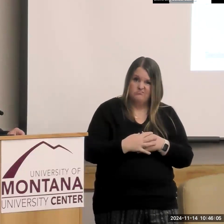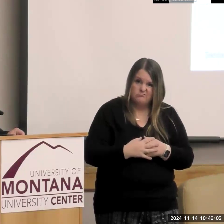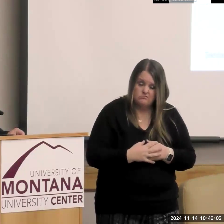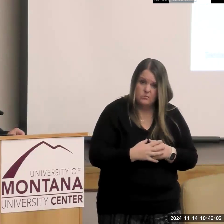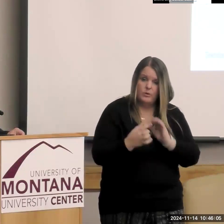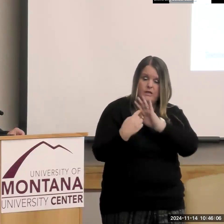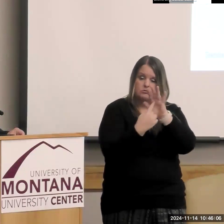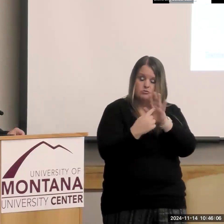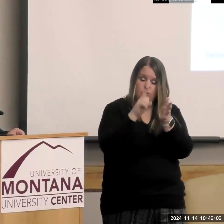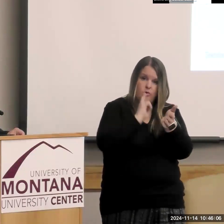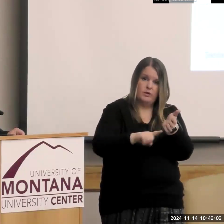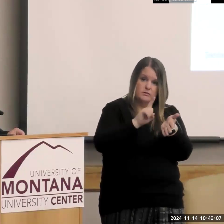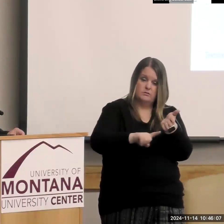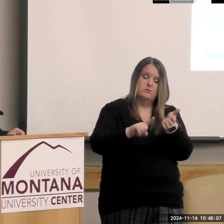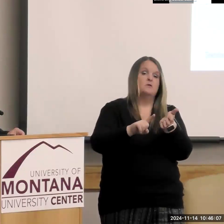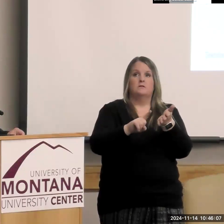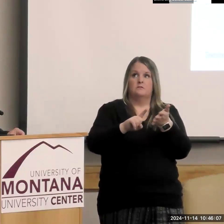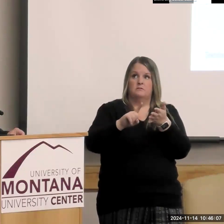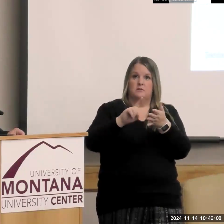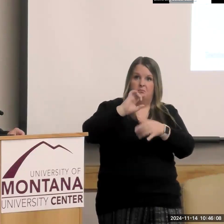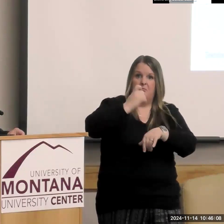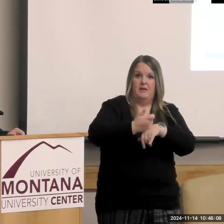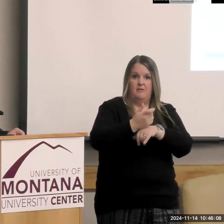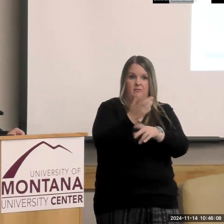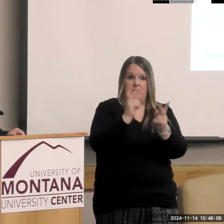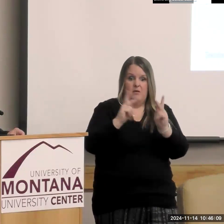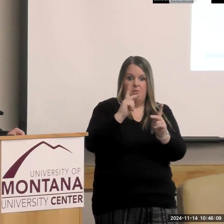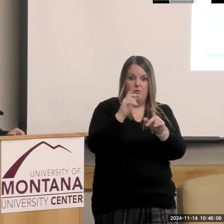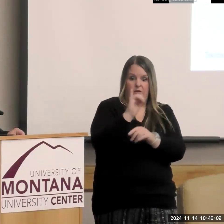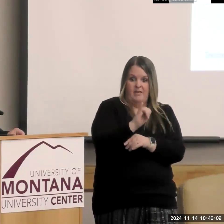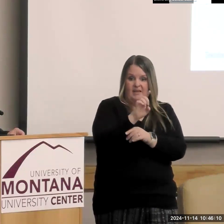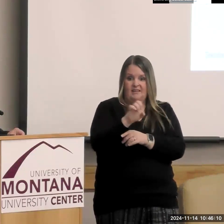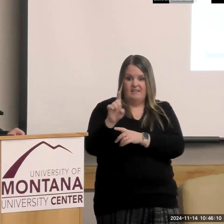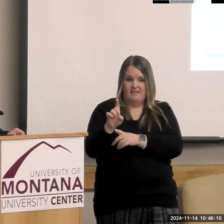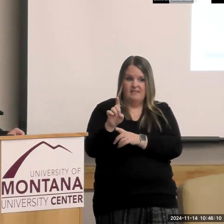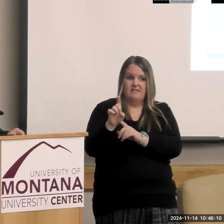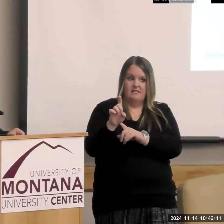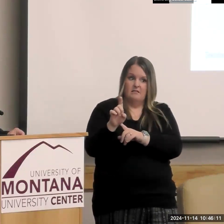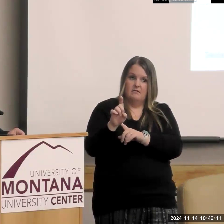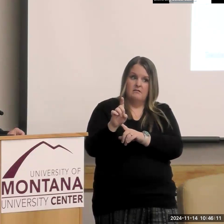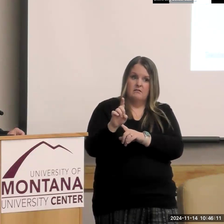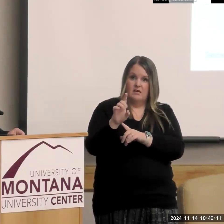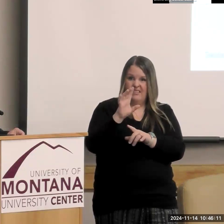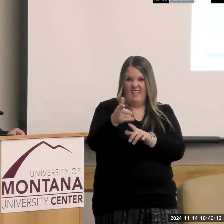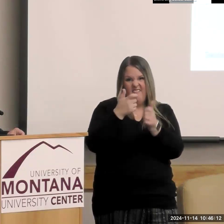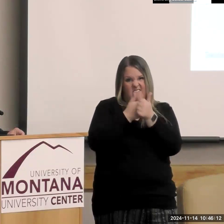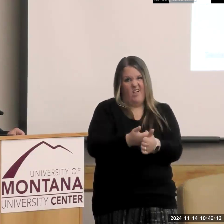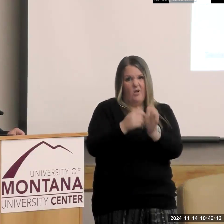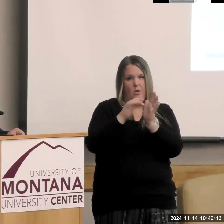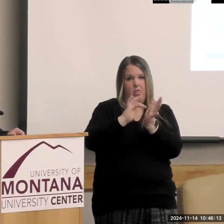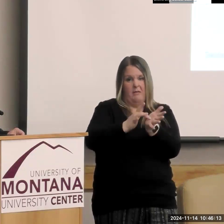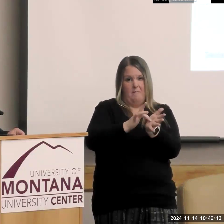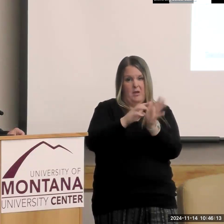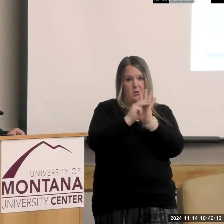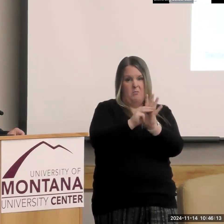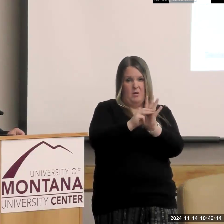research that's been in place for folks with intellectual and developmental disabilities, and it follows that medical model. How do we cure or